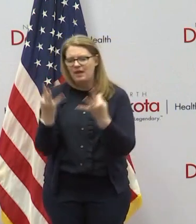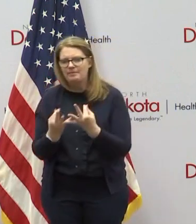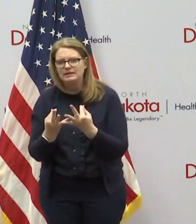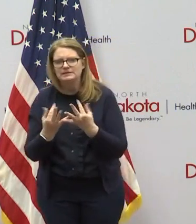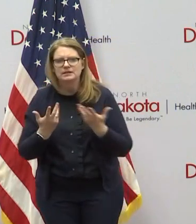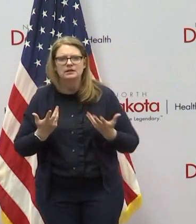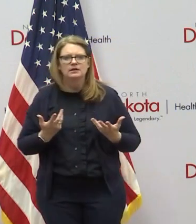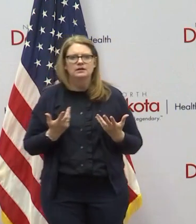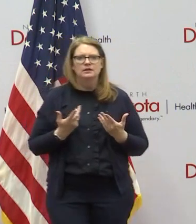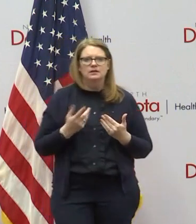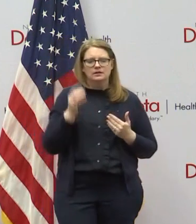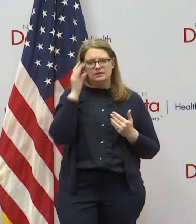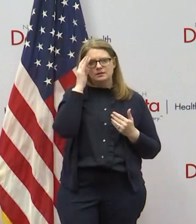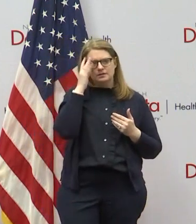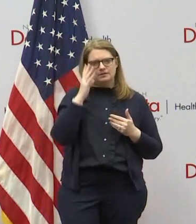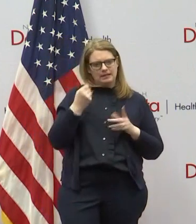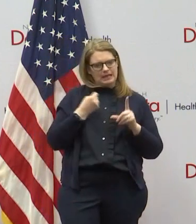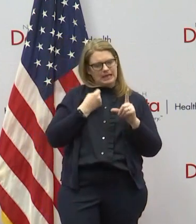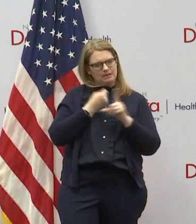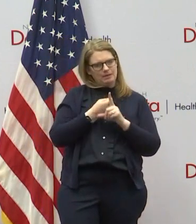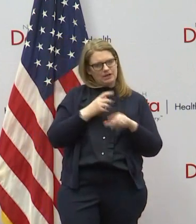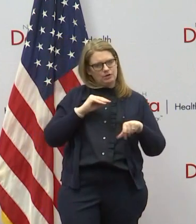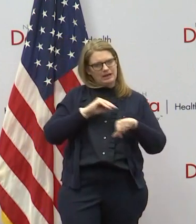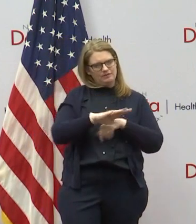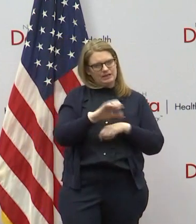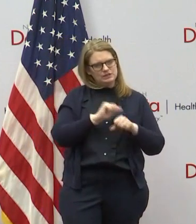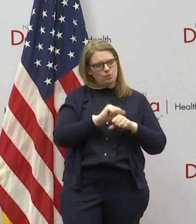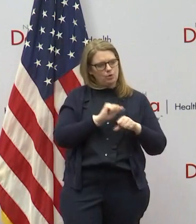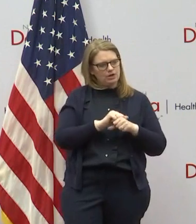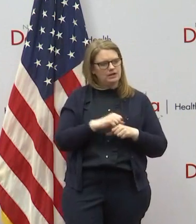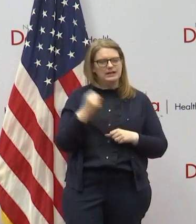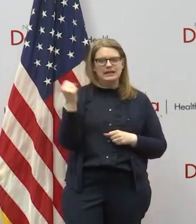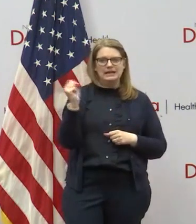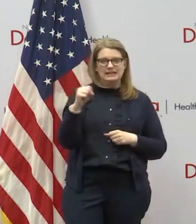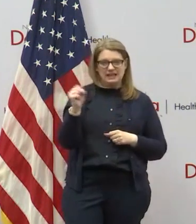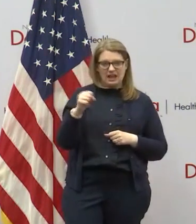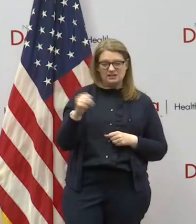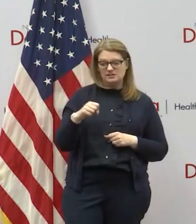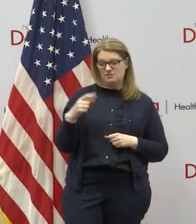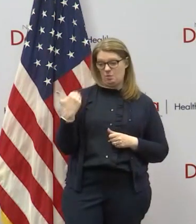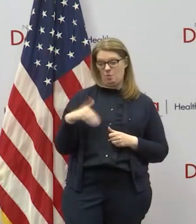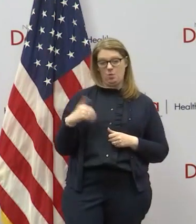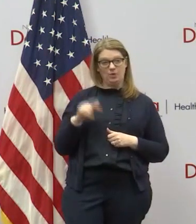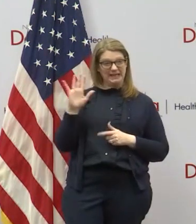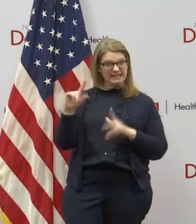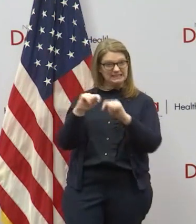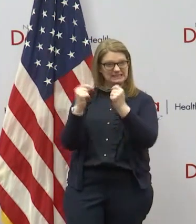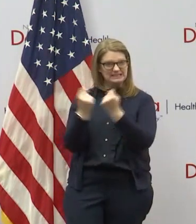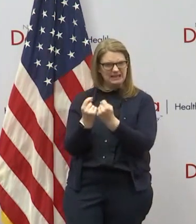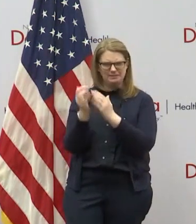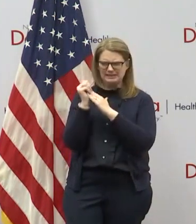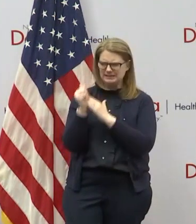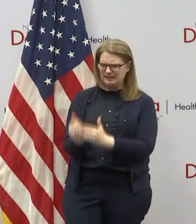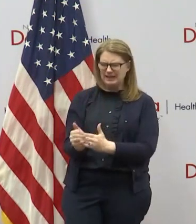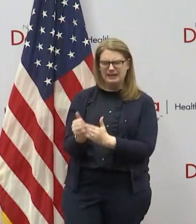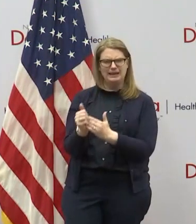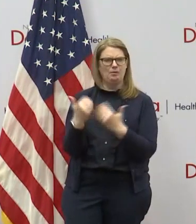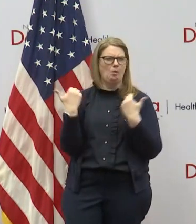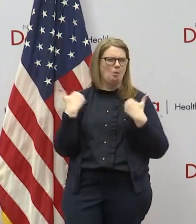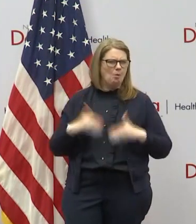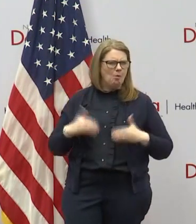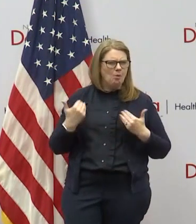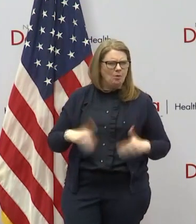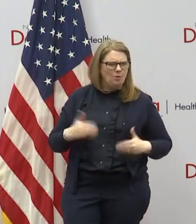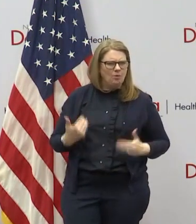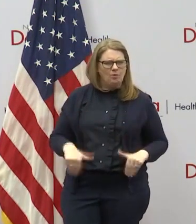was, how has that impacted or influenced the work? So yes, Dr. Thake is leading a great team of teachers, educators, family, community,